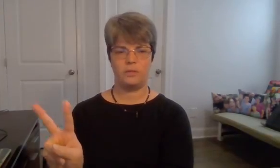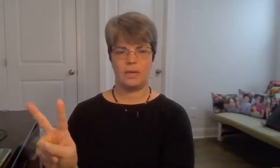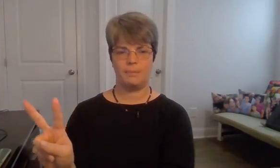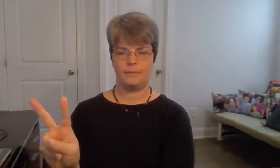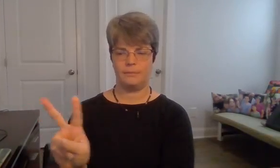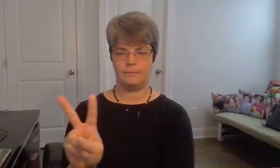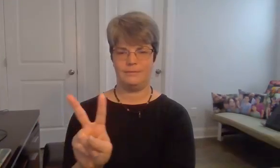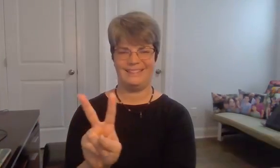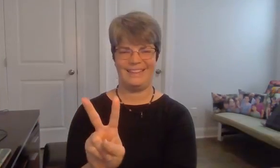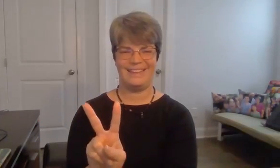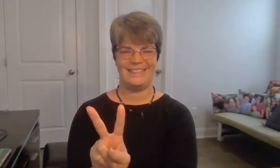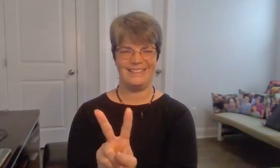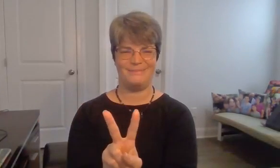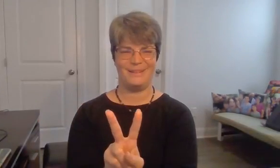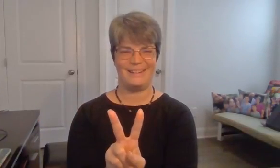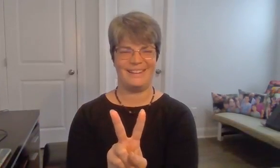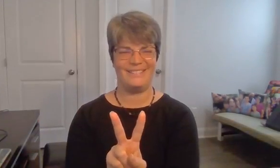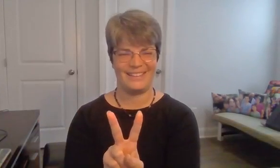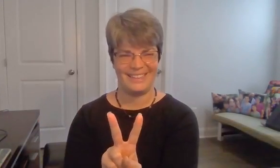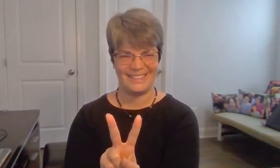up. I can't seem to put it in the front of me. Sorry.